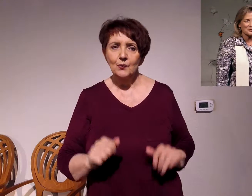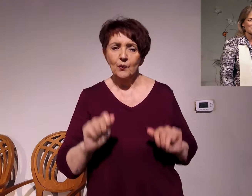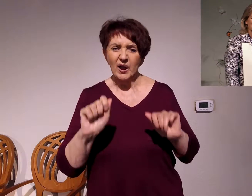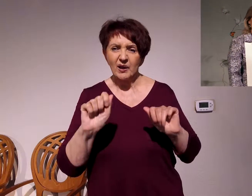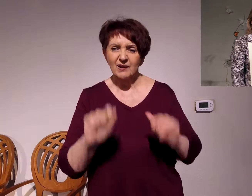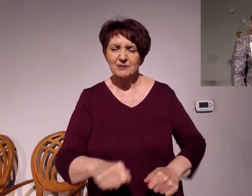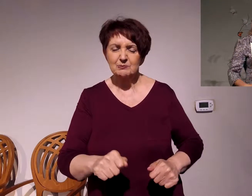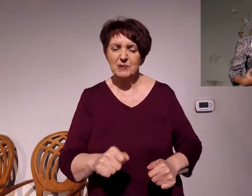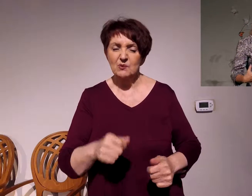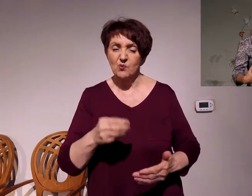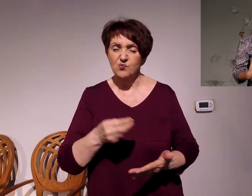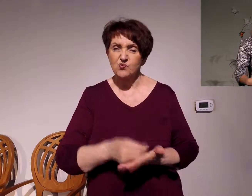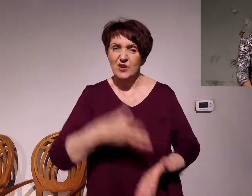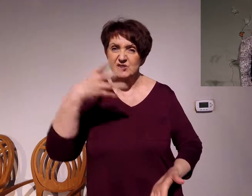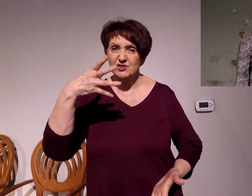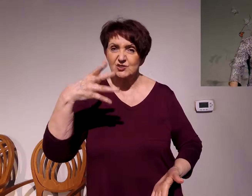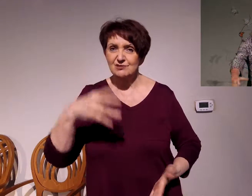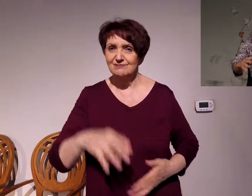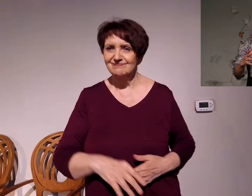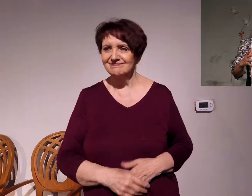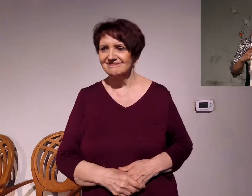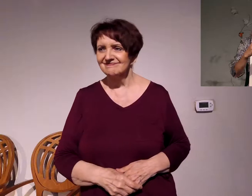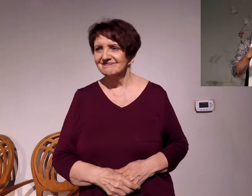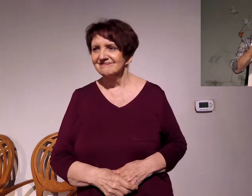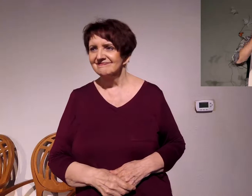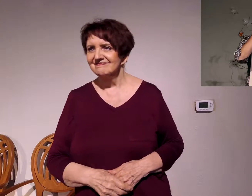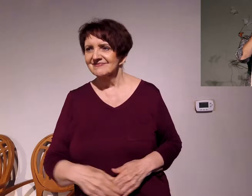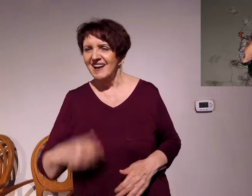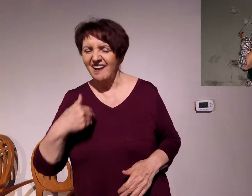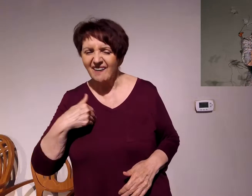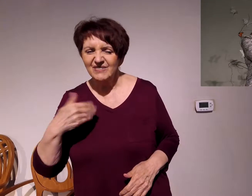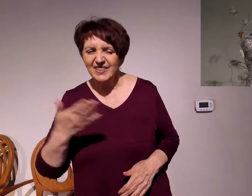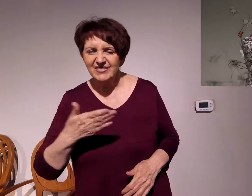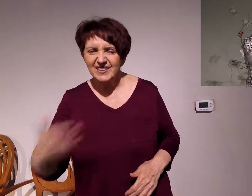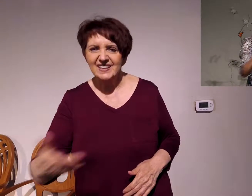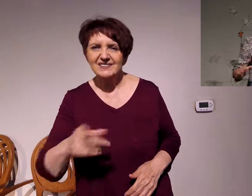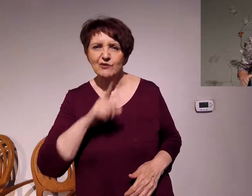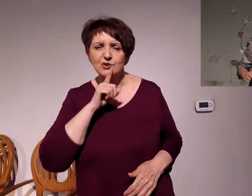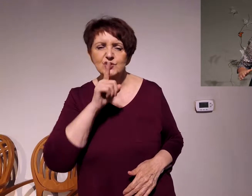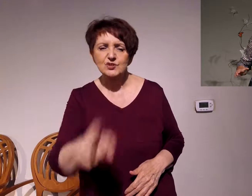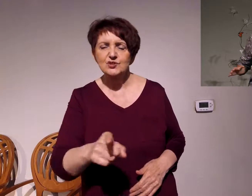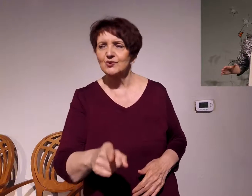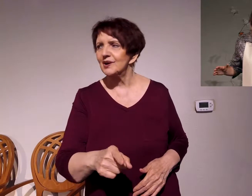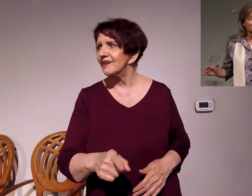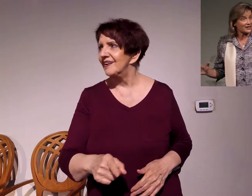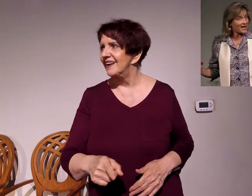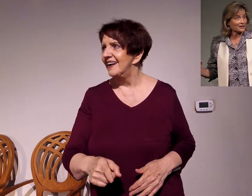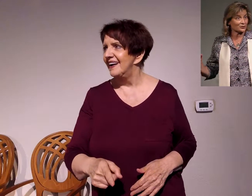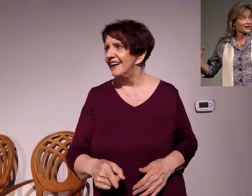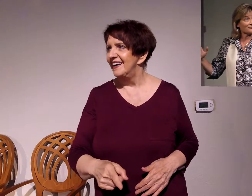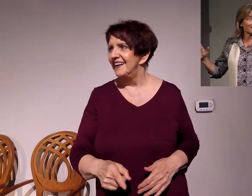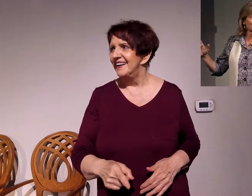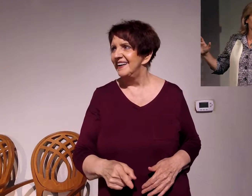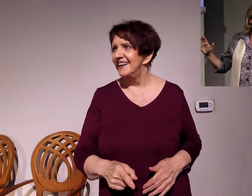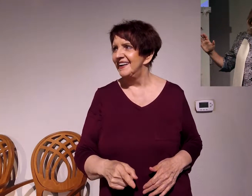this community. Let's just do that. Like, I've got the thing that will absolutely... I just